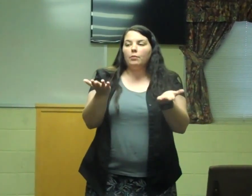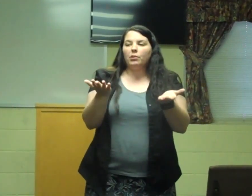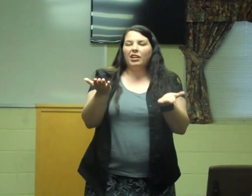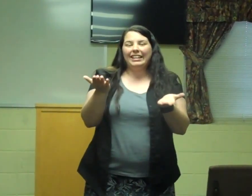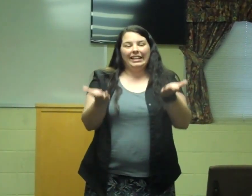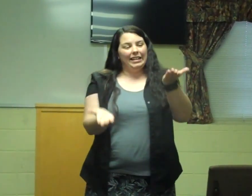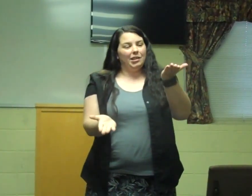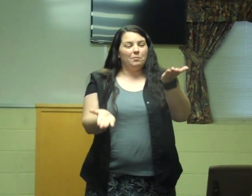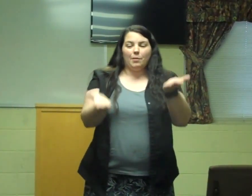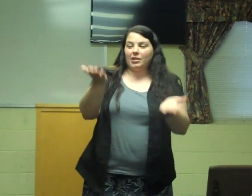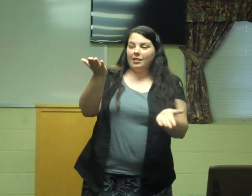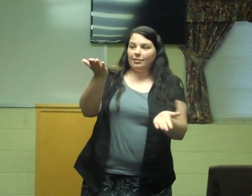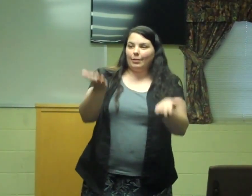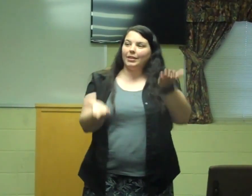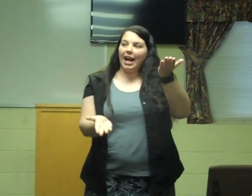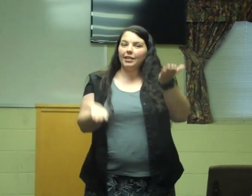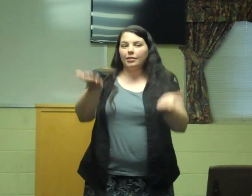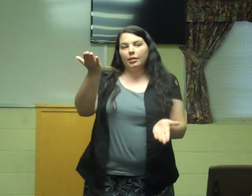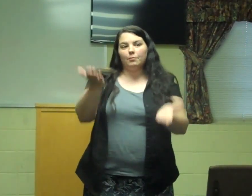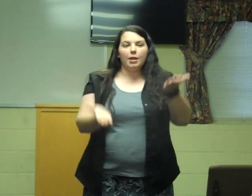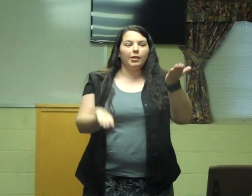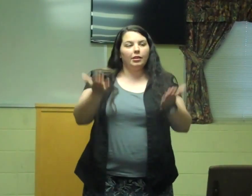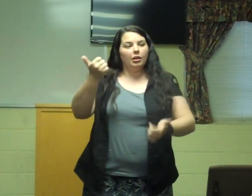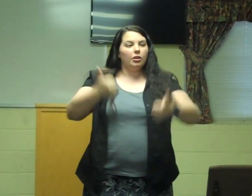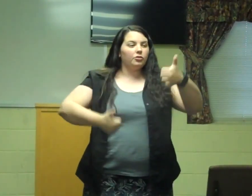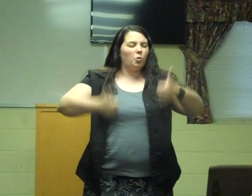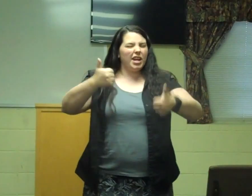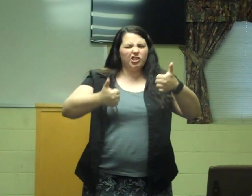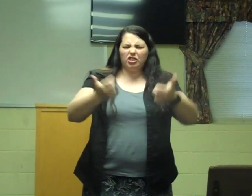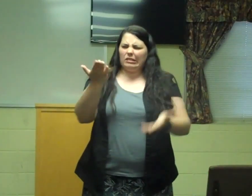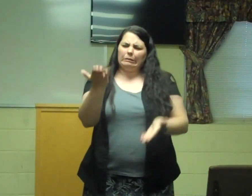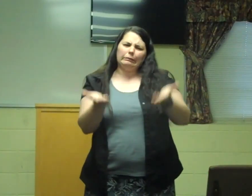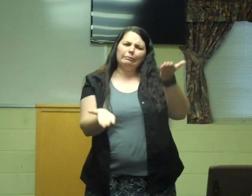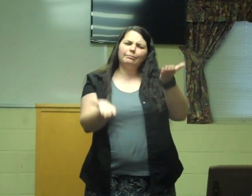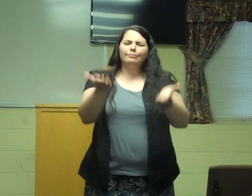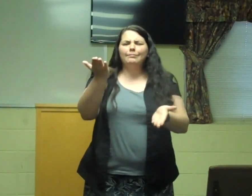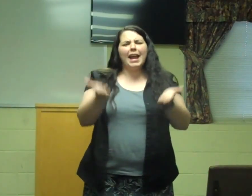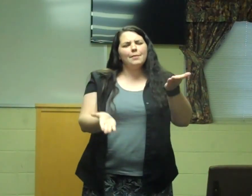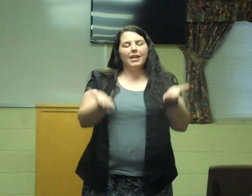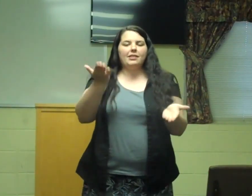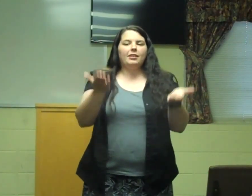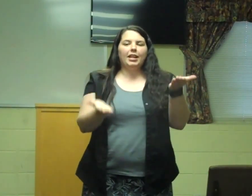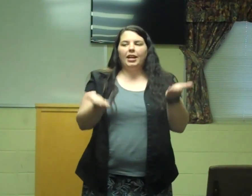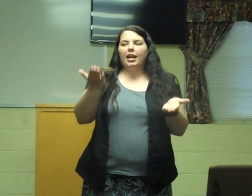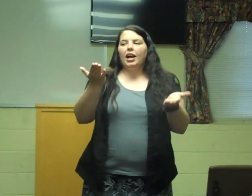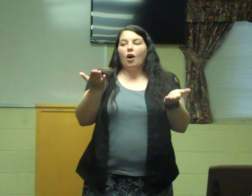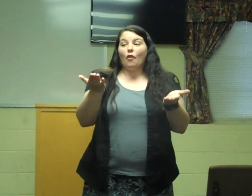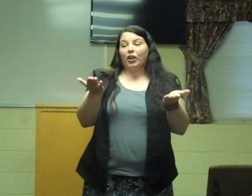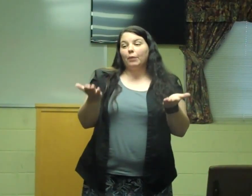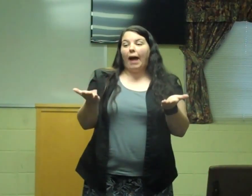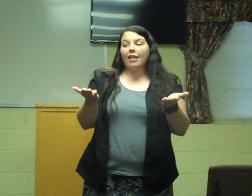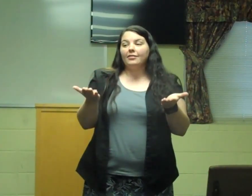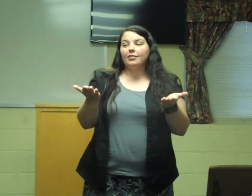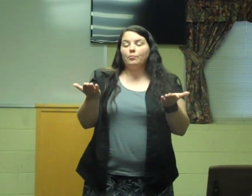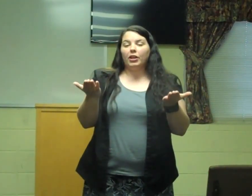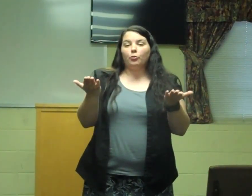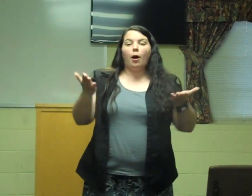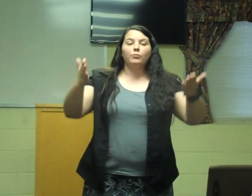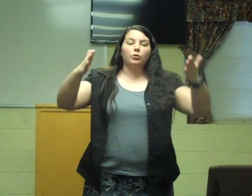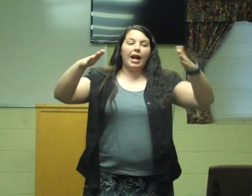up. Maybe this, maybe that, maybe. So which, maybe. Or if you're going to balance something, your palms go